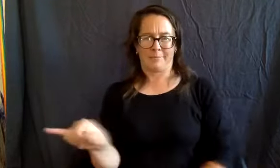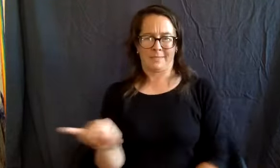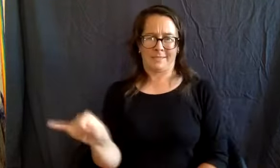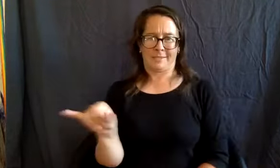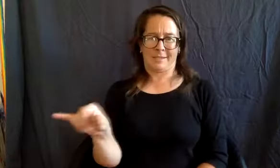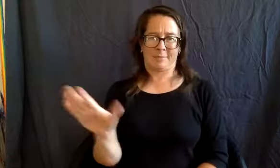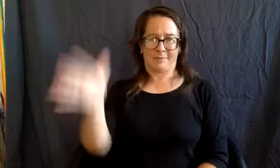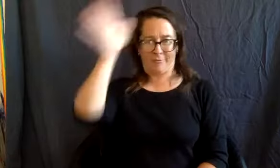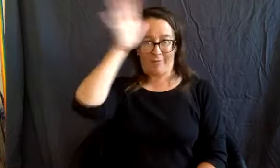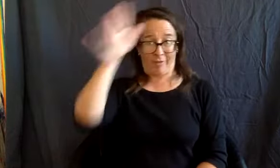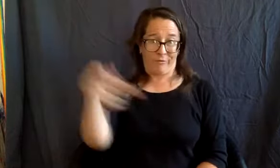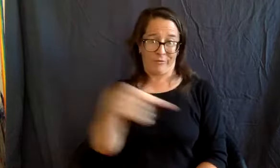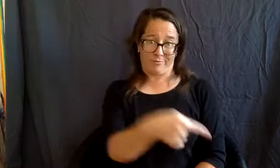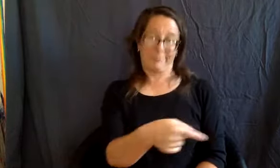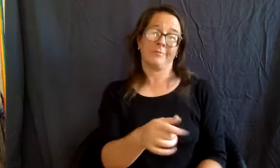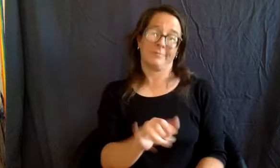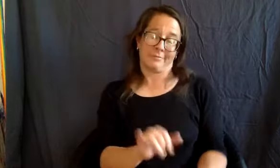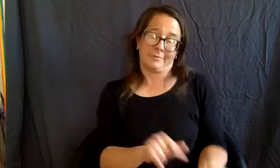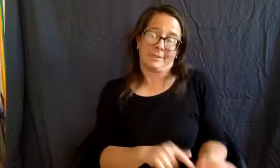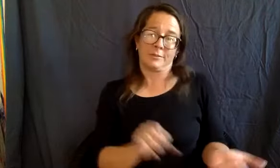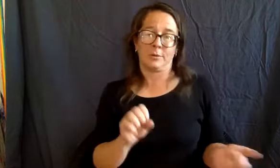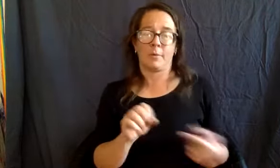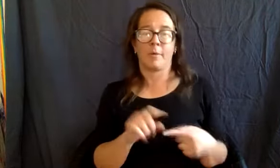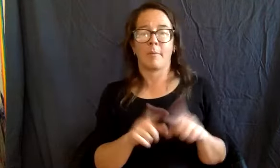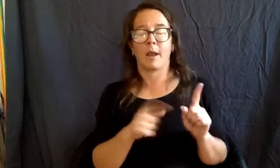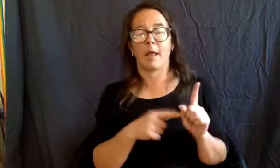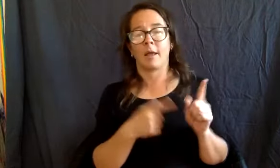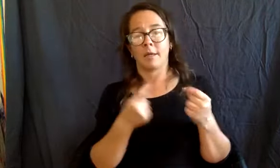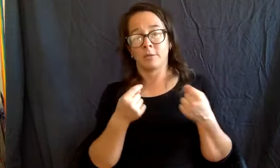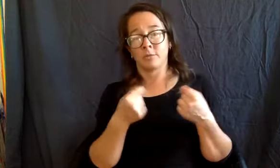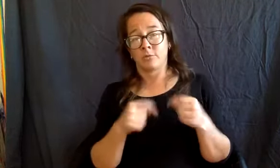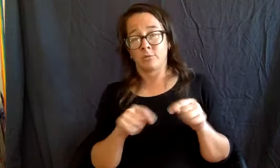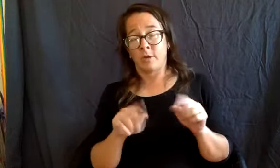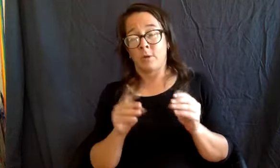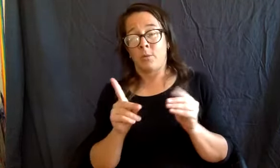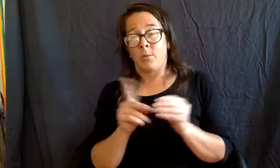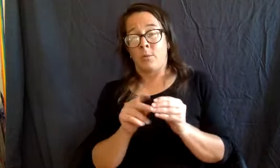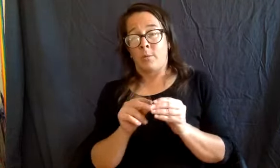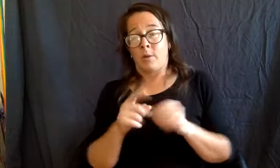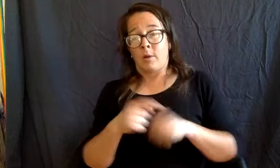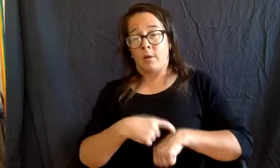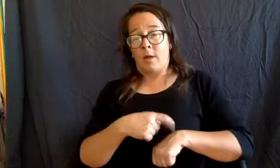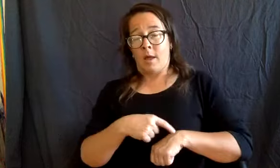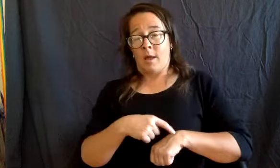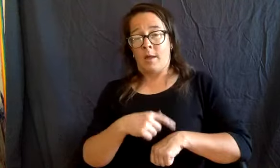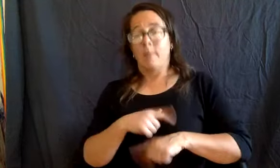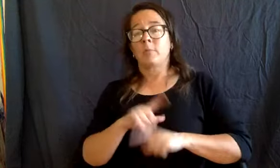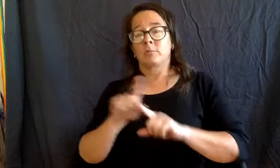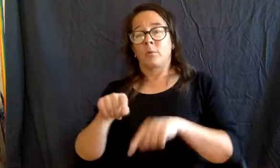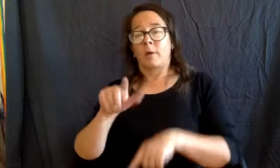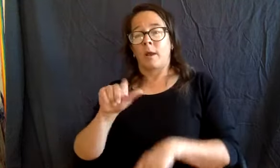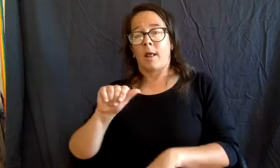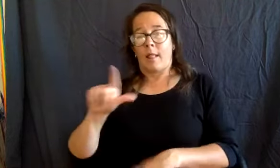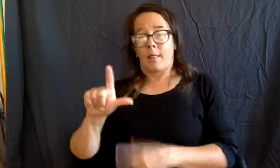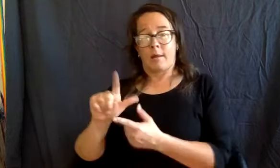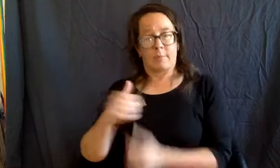me to Al-Anon meetings and, and with his dad to AA meetings that for some reason, I just had it in my head that, this was